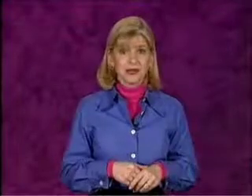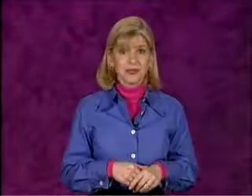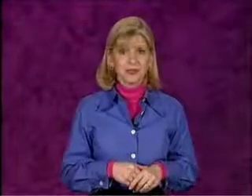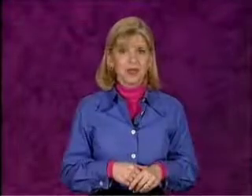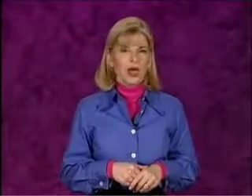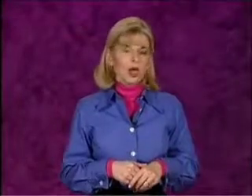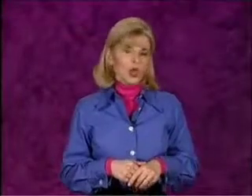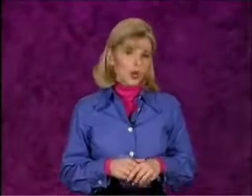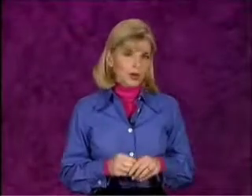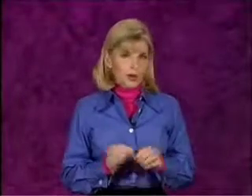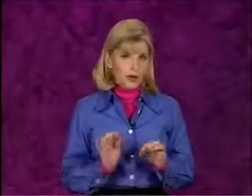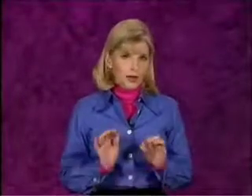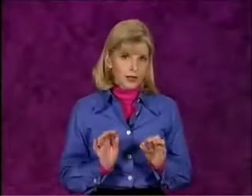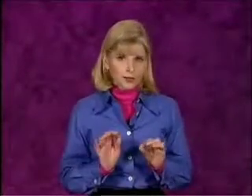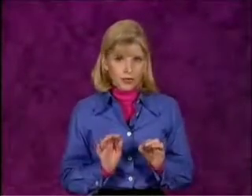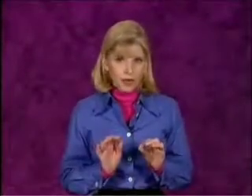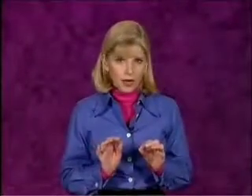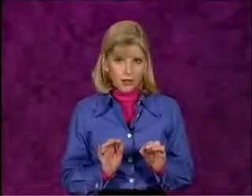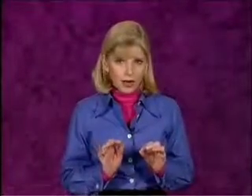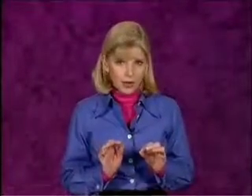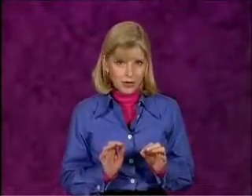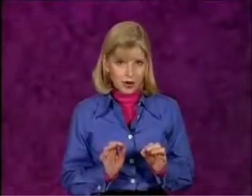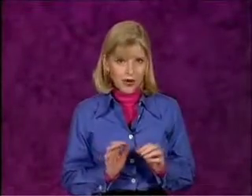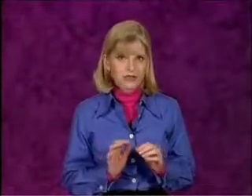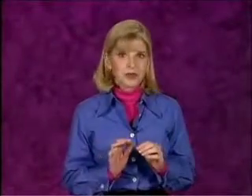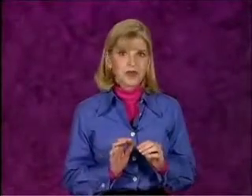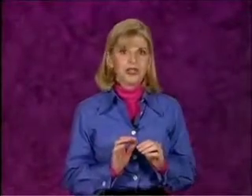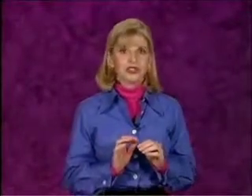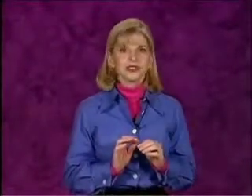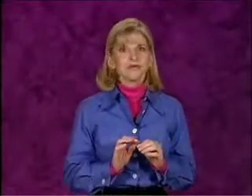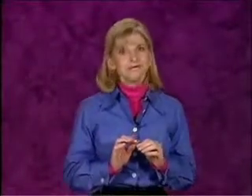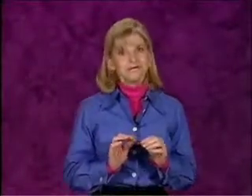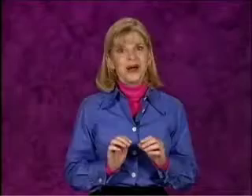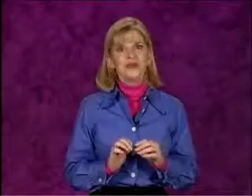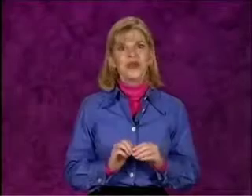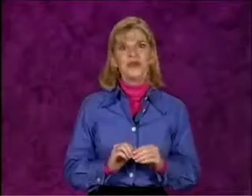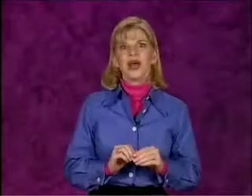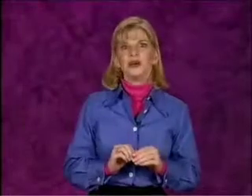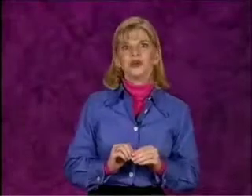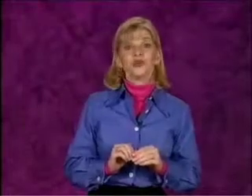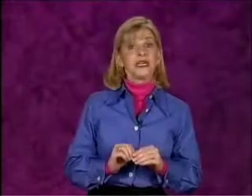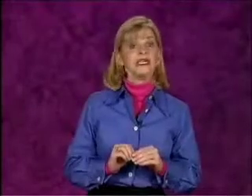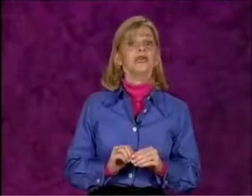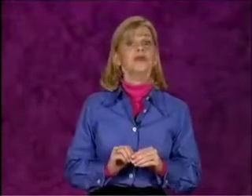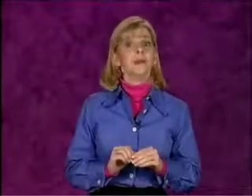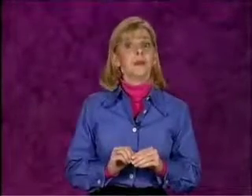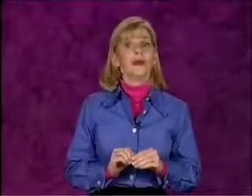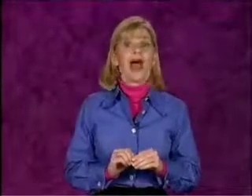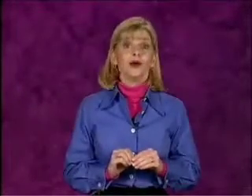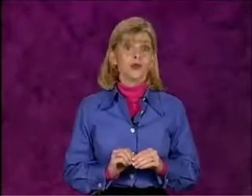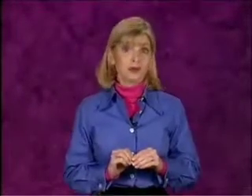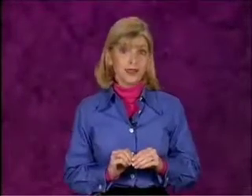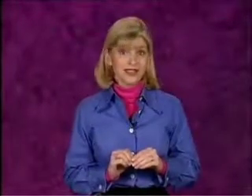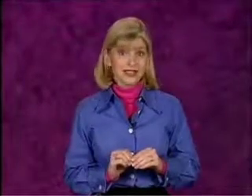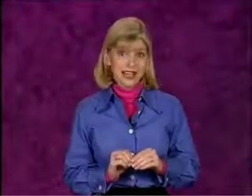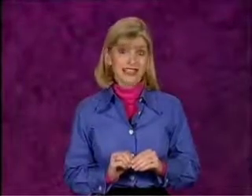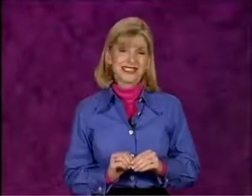concepts. We were a little creative again with our explanations, but they will help you to easily remember how to make these signs